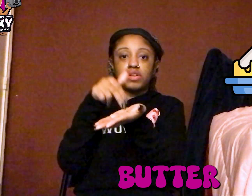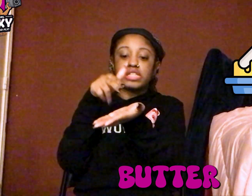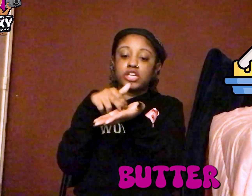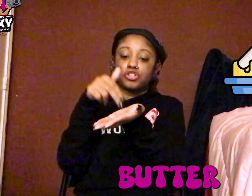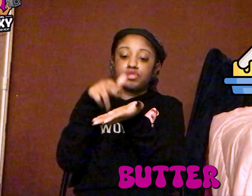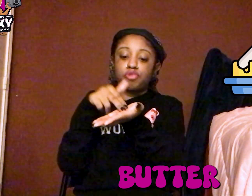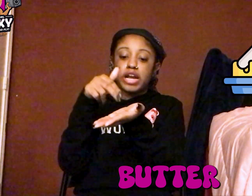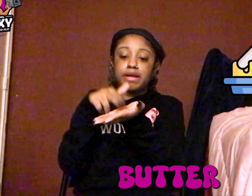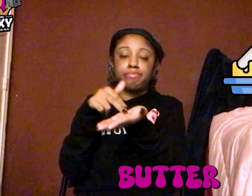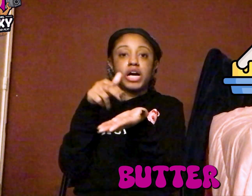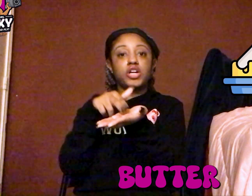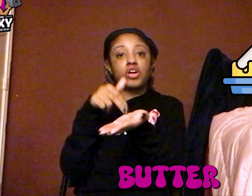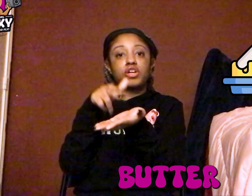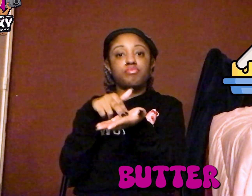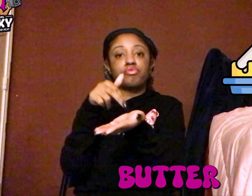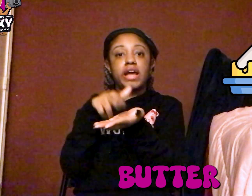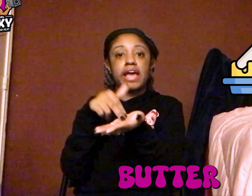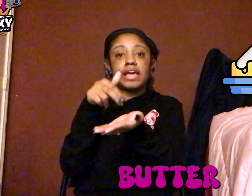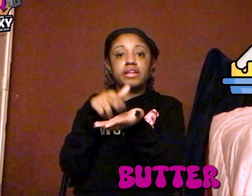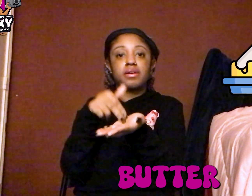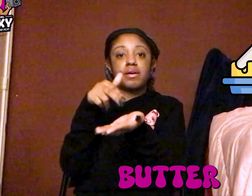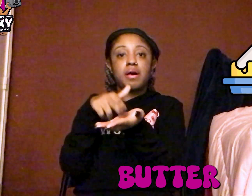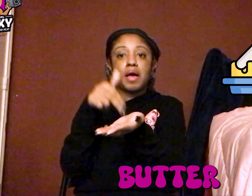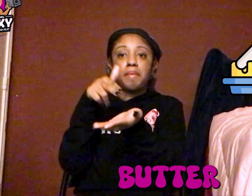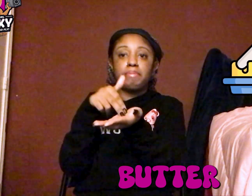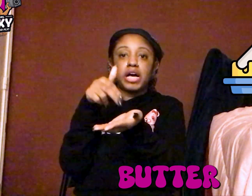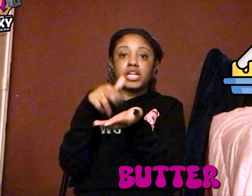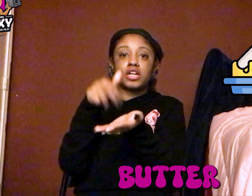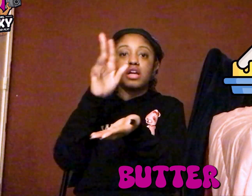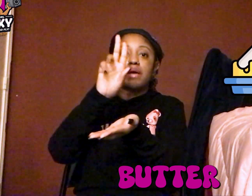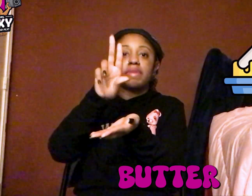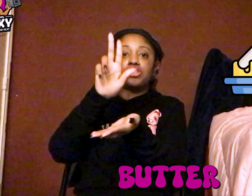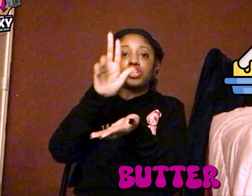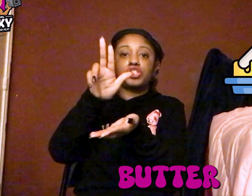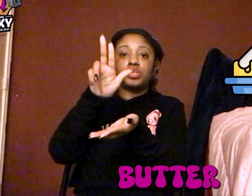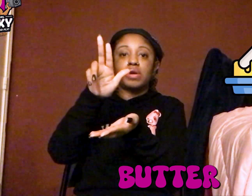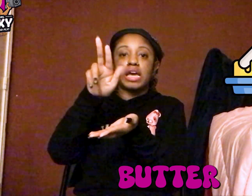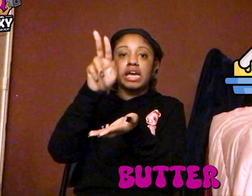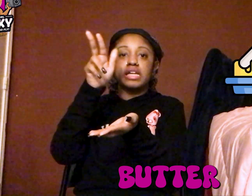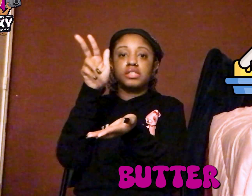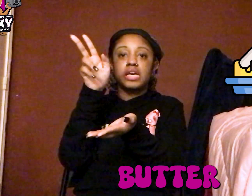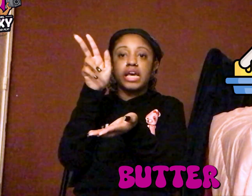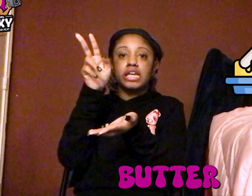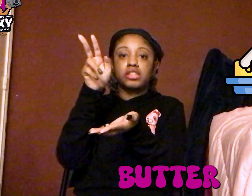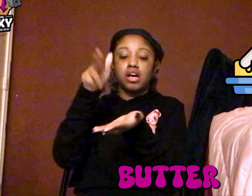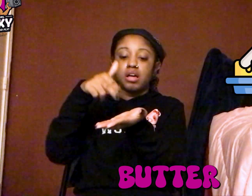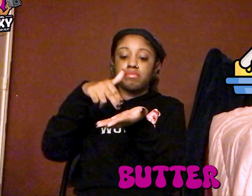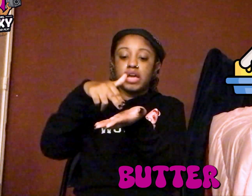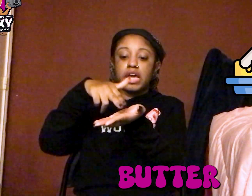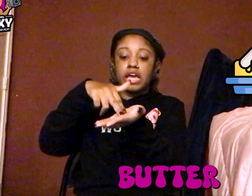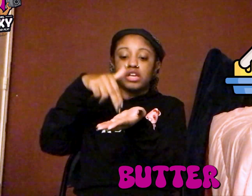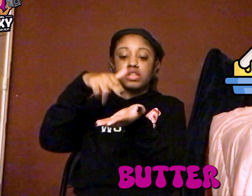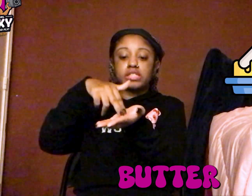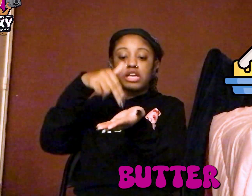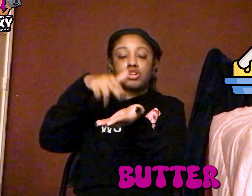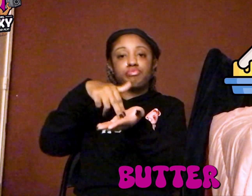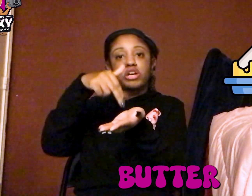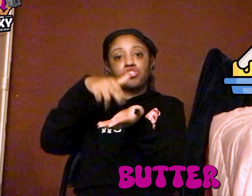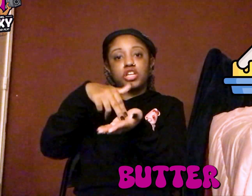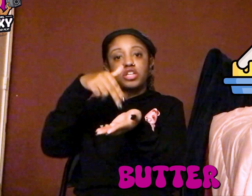like you're spreading butter on your bread. Butter. Make sure it's 2 hands and a thumb. And it's like you're brushing.